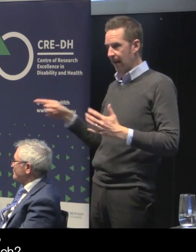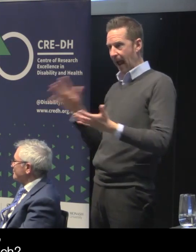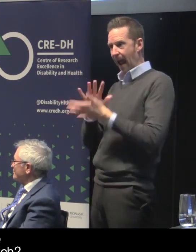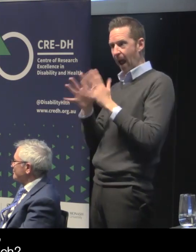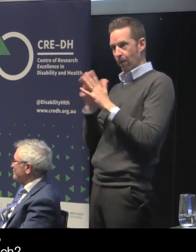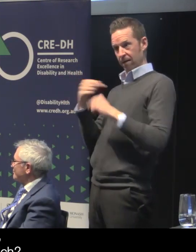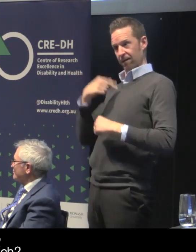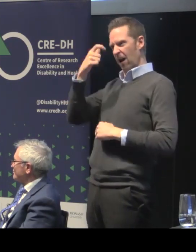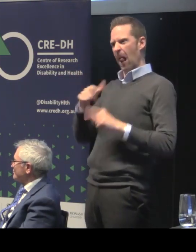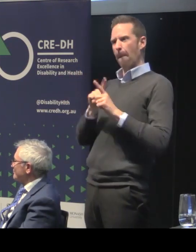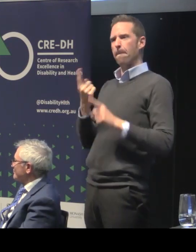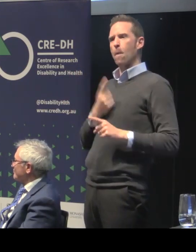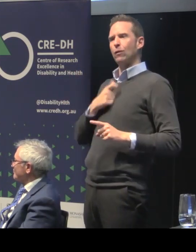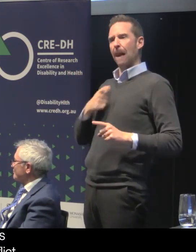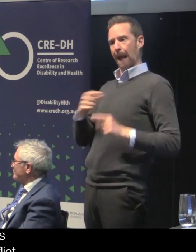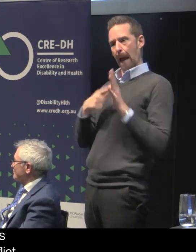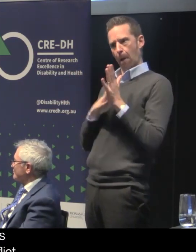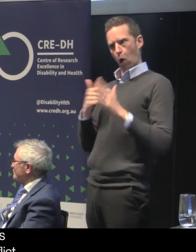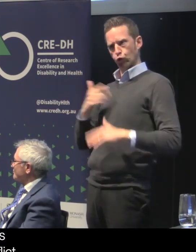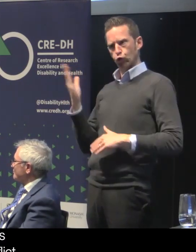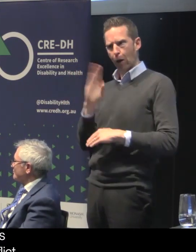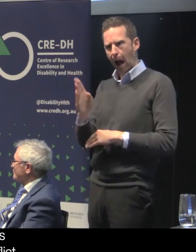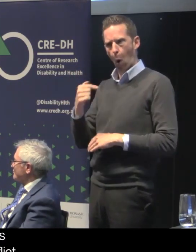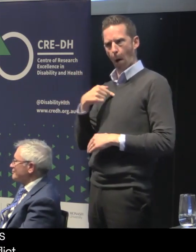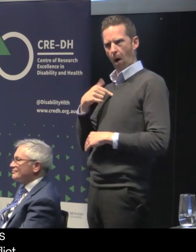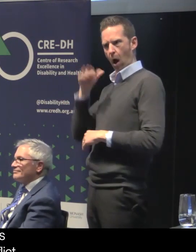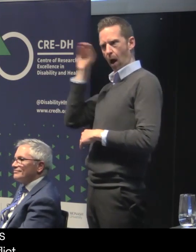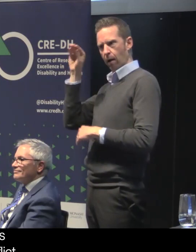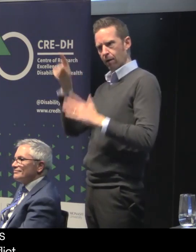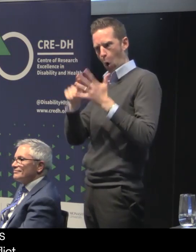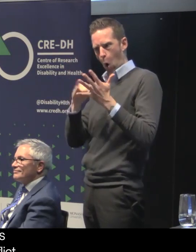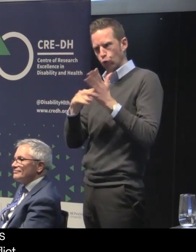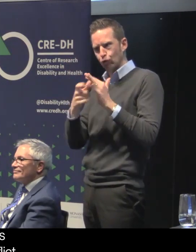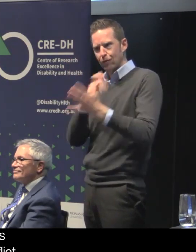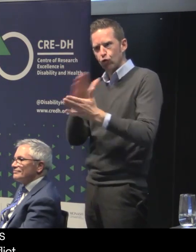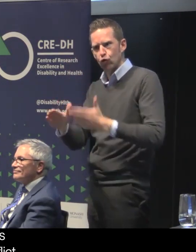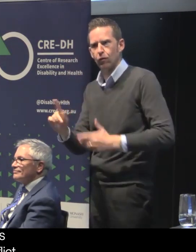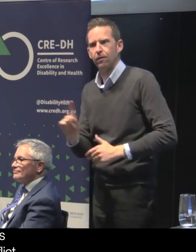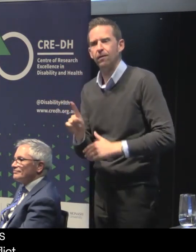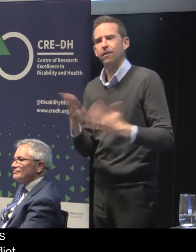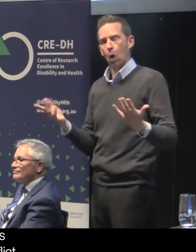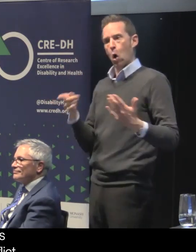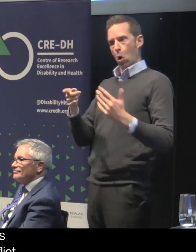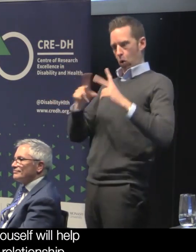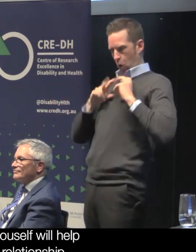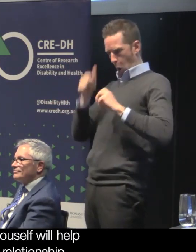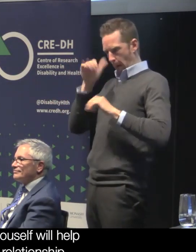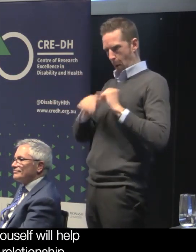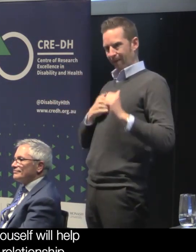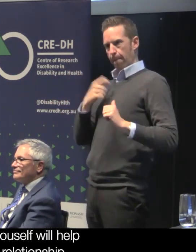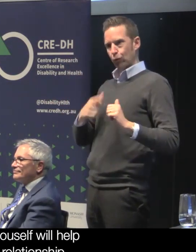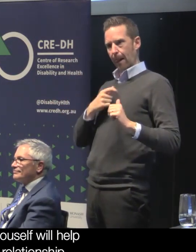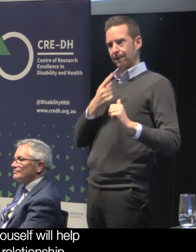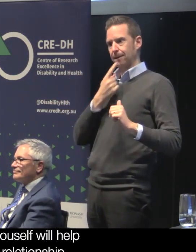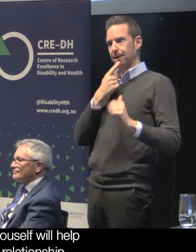ostrich? Yeah, there are these different ways. I mean, it's a standard tool. Everybody's seen it. As to the different ways you manage conflict. But knowing more about yourself will